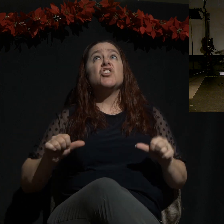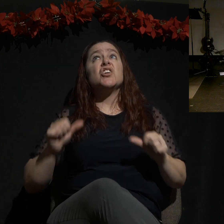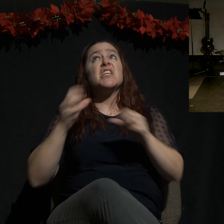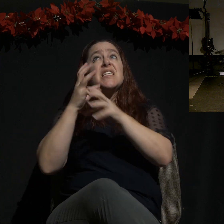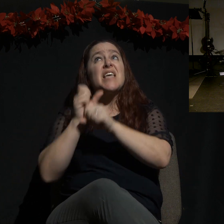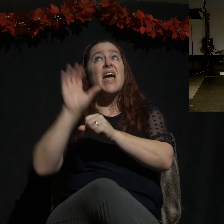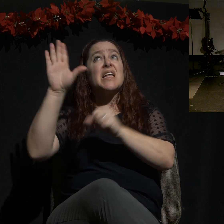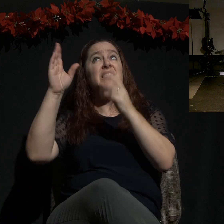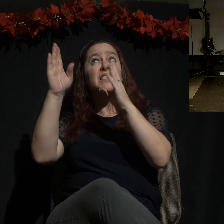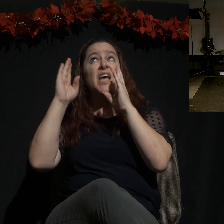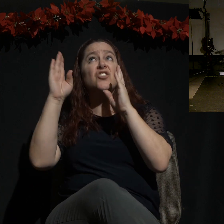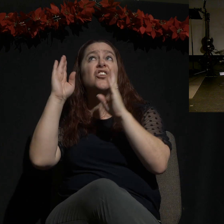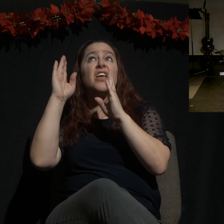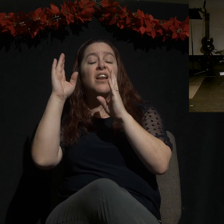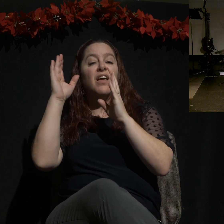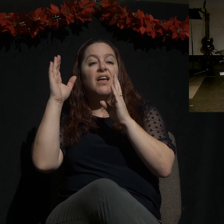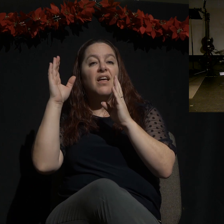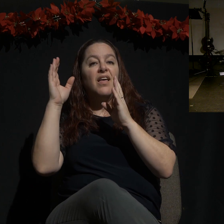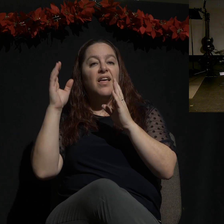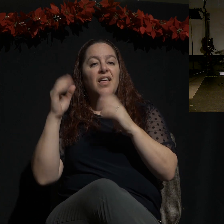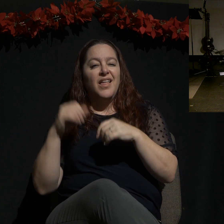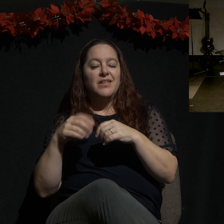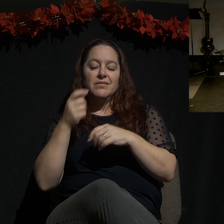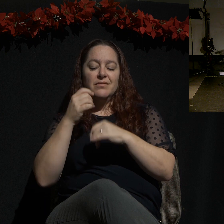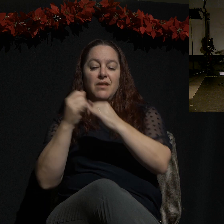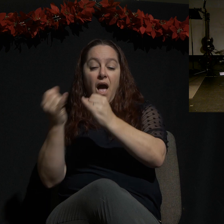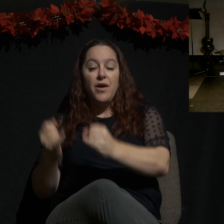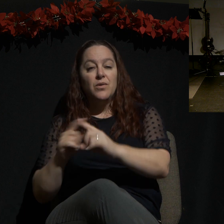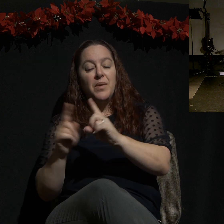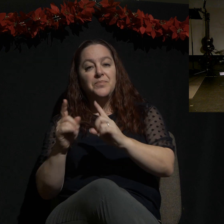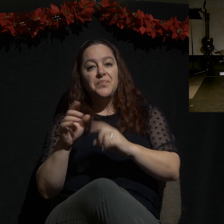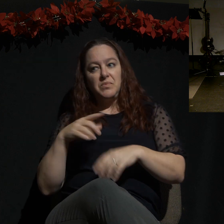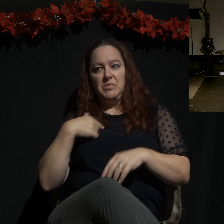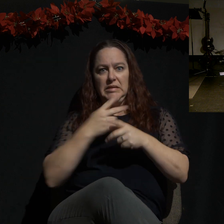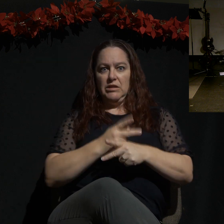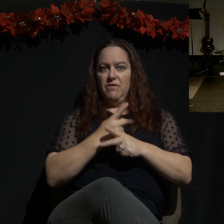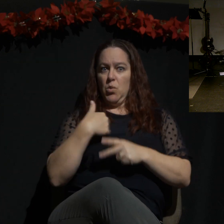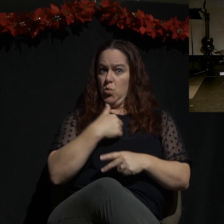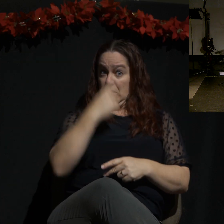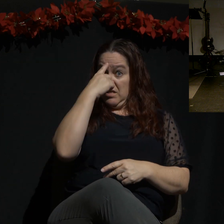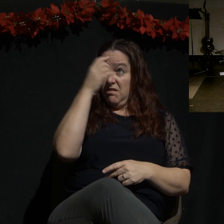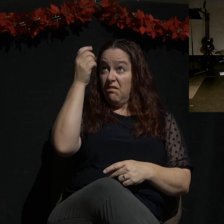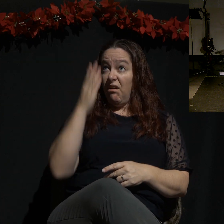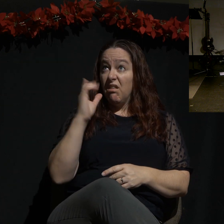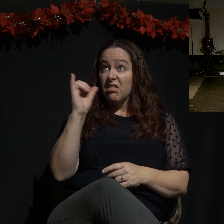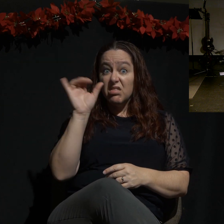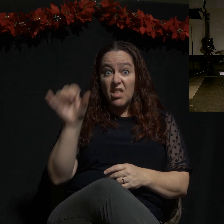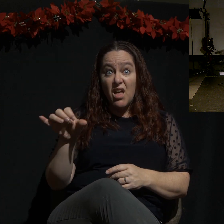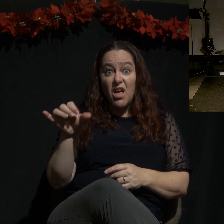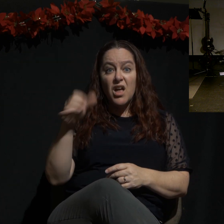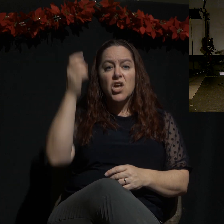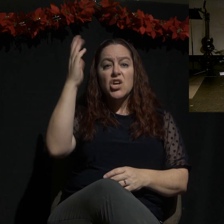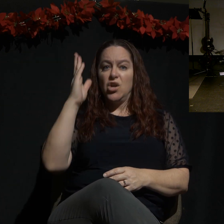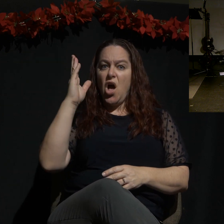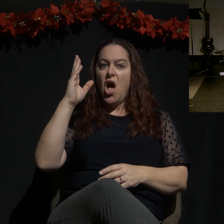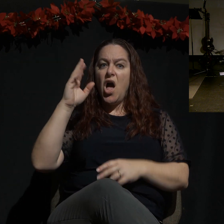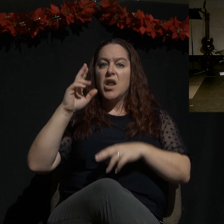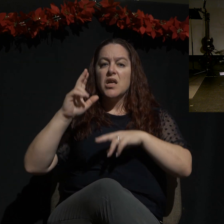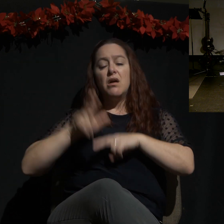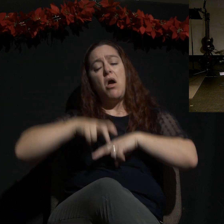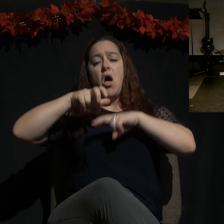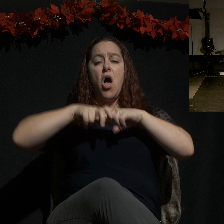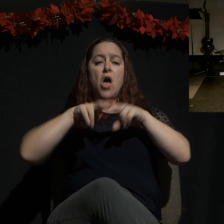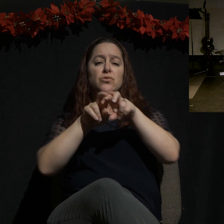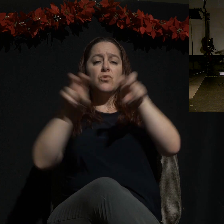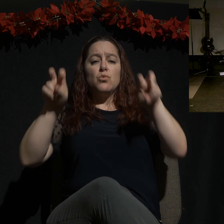God's attention, and we got to be careful. Like, are we thinking of God like that? Is God just sitting up on his